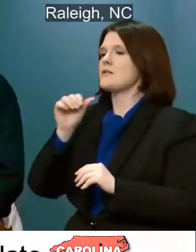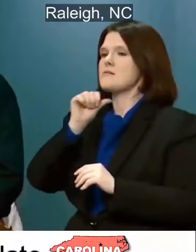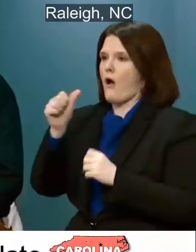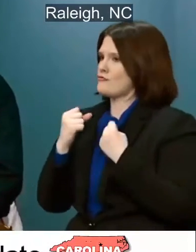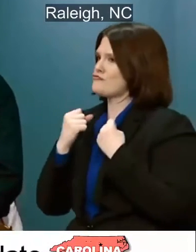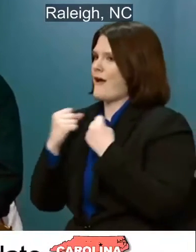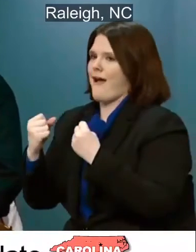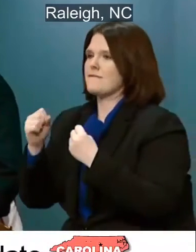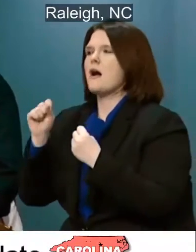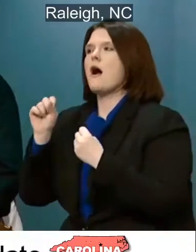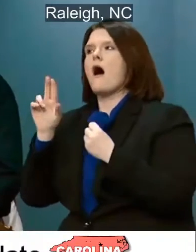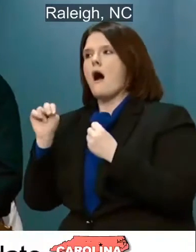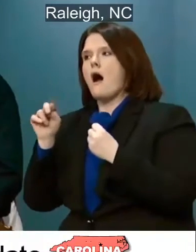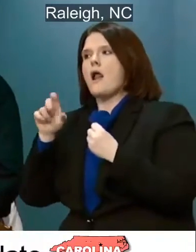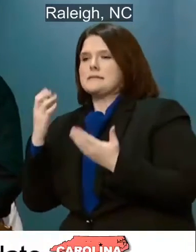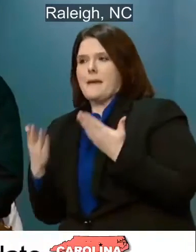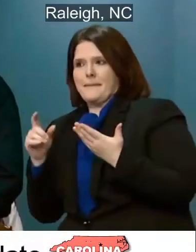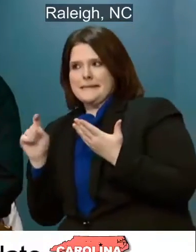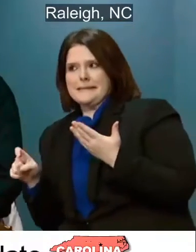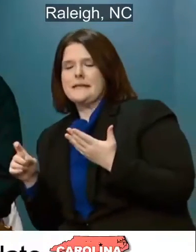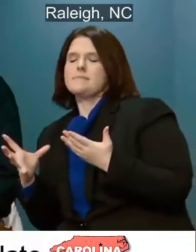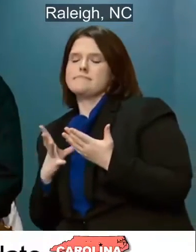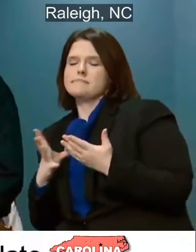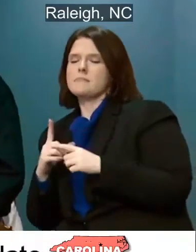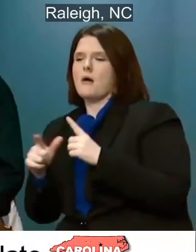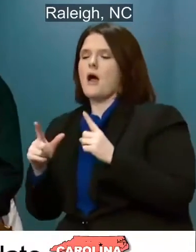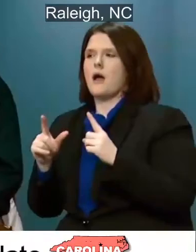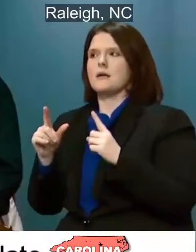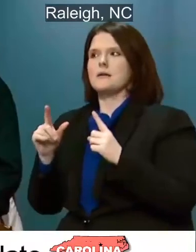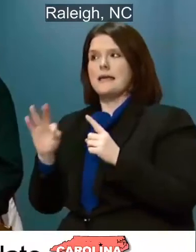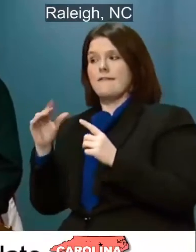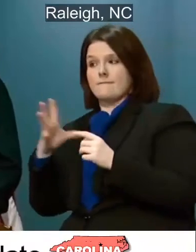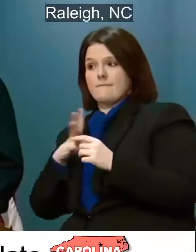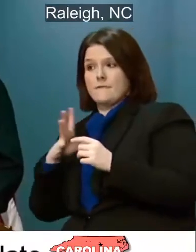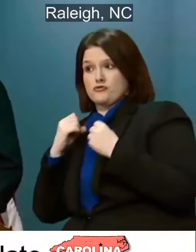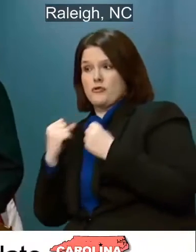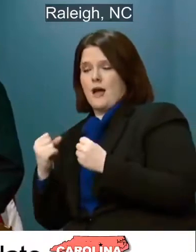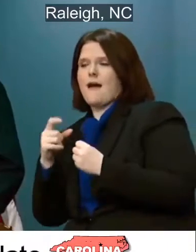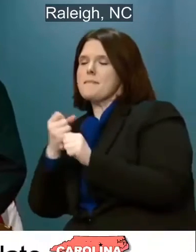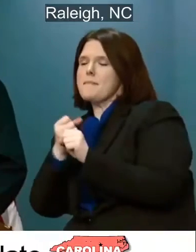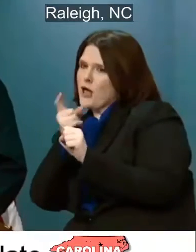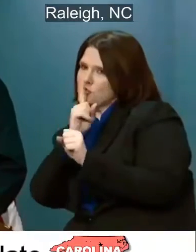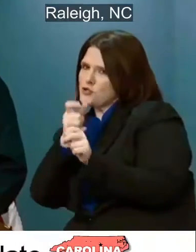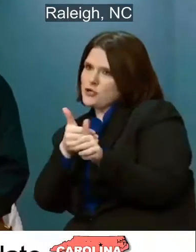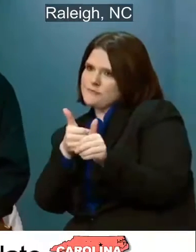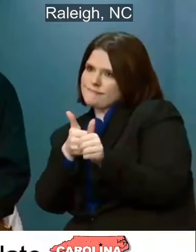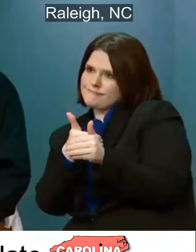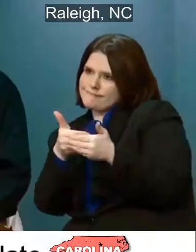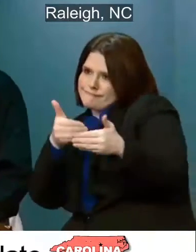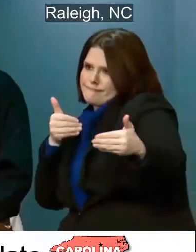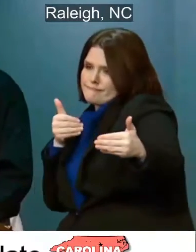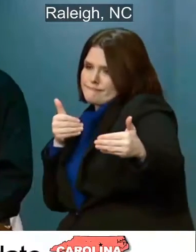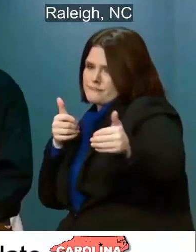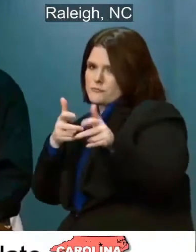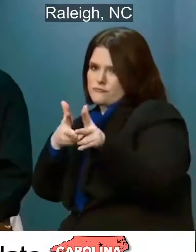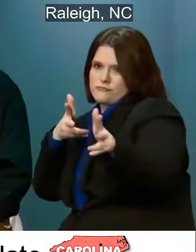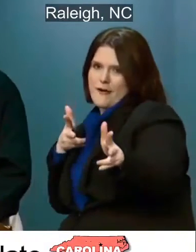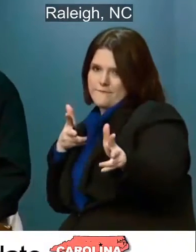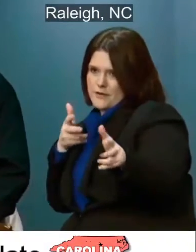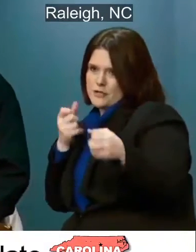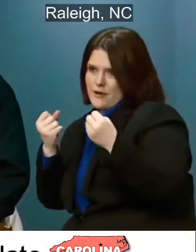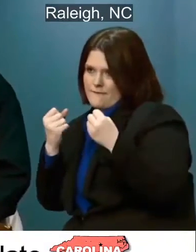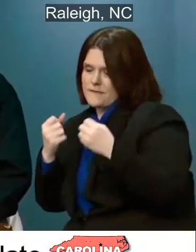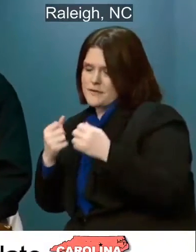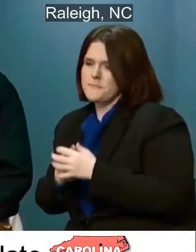you have to. If you must travel, make sure you keep a good distance behind the vehicle in front of you.